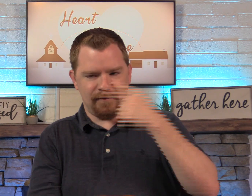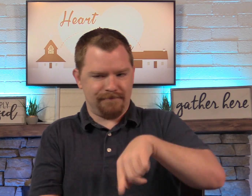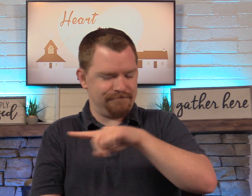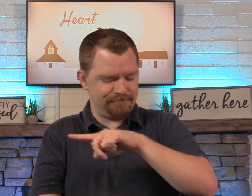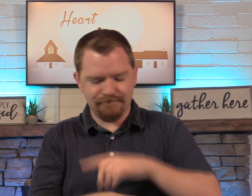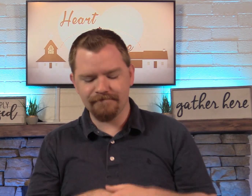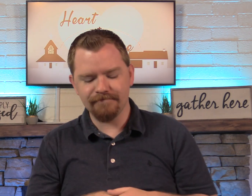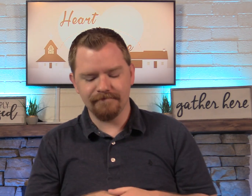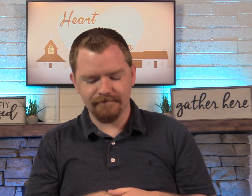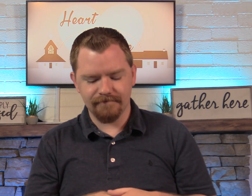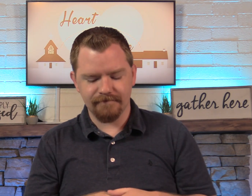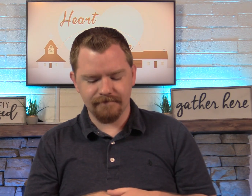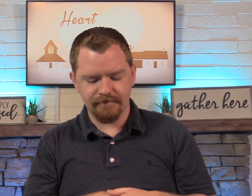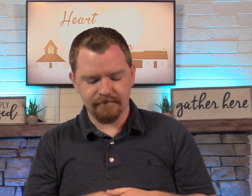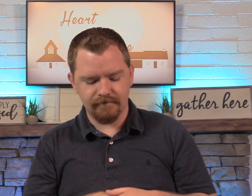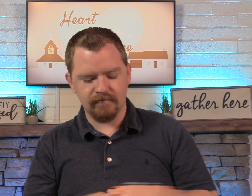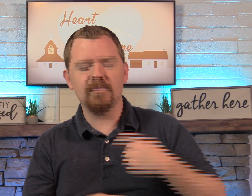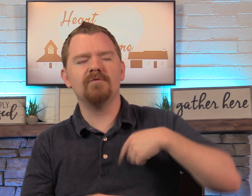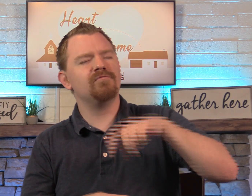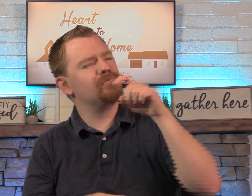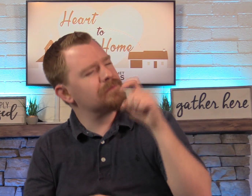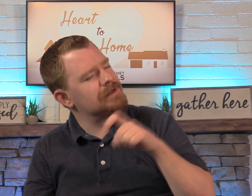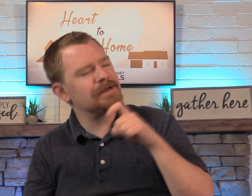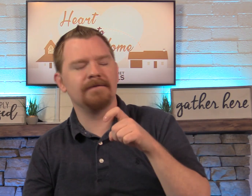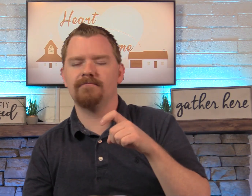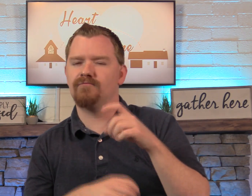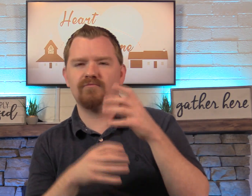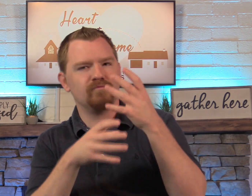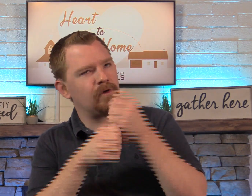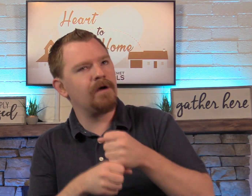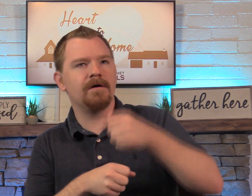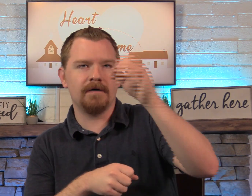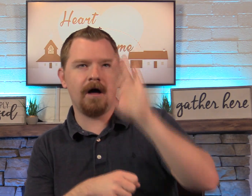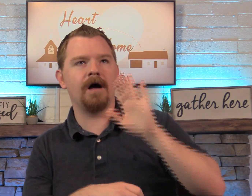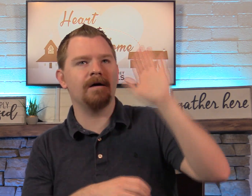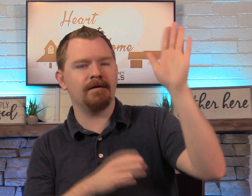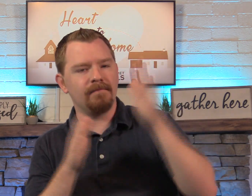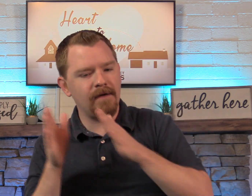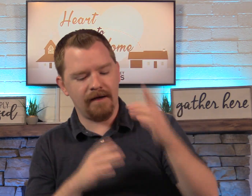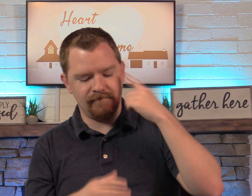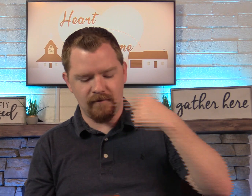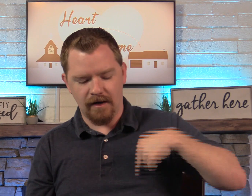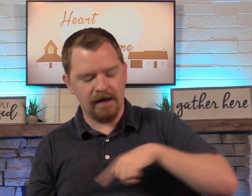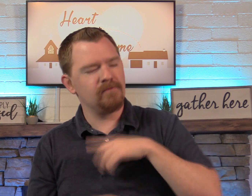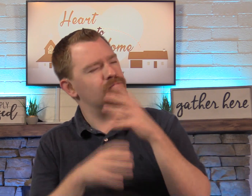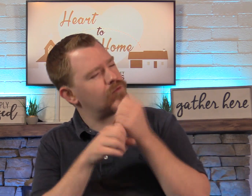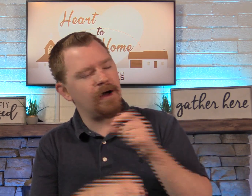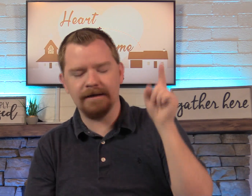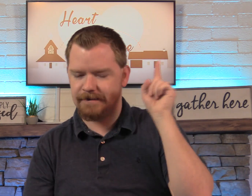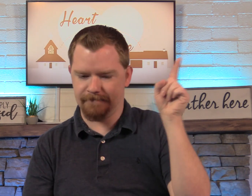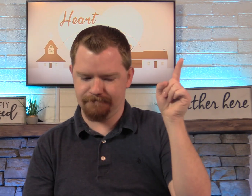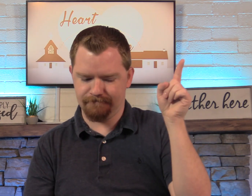So the end, they did have the success of what they needed. We need to trust in God's plan for